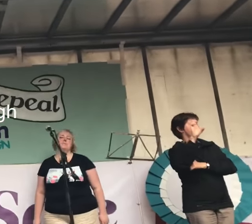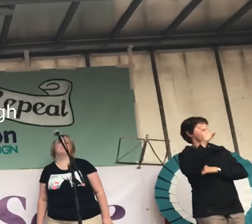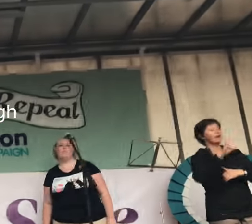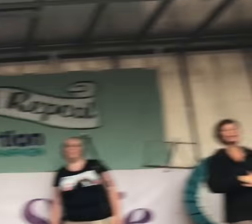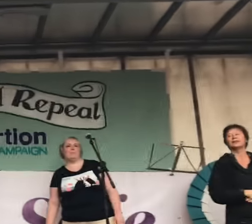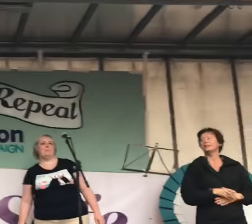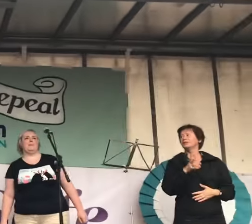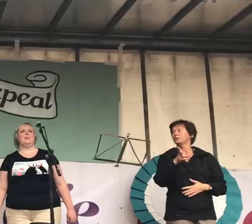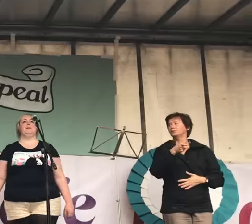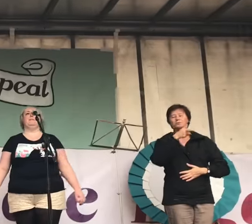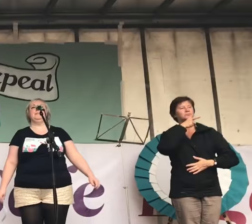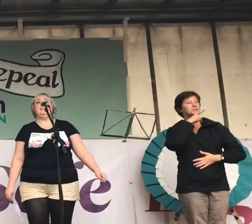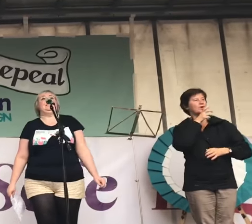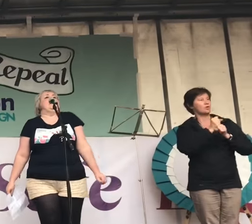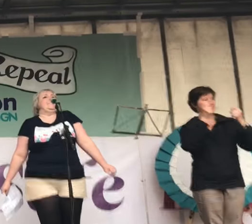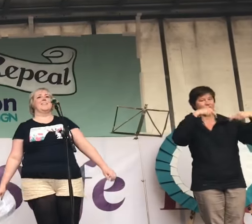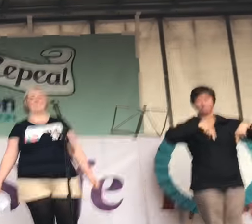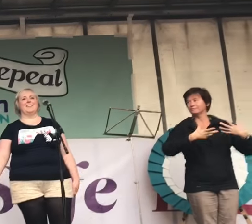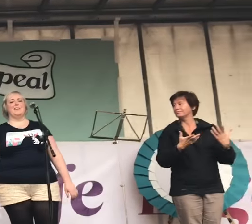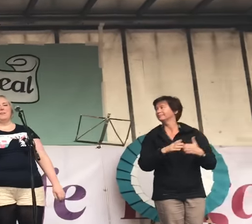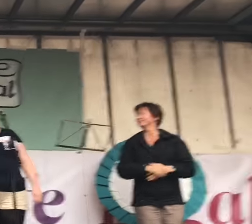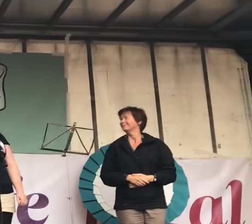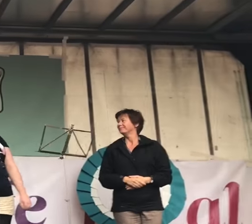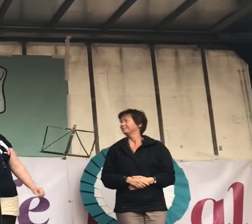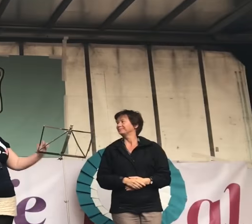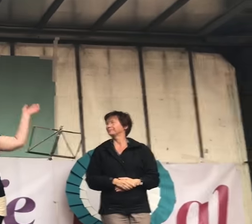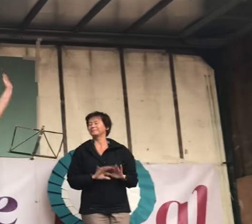you a bit about the last year.